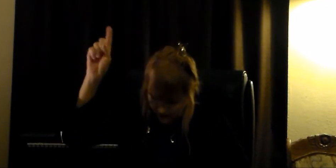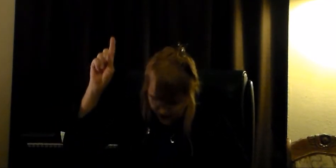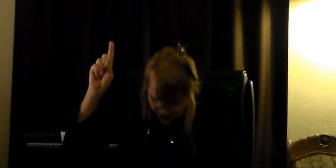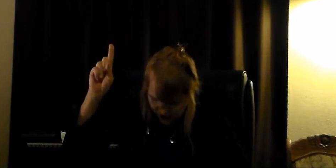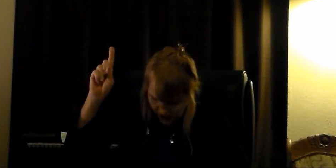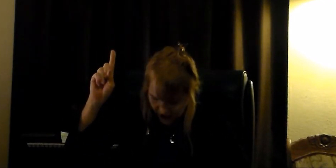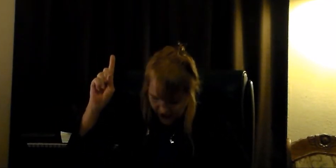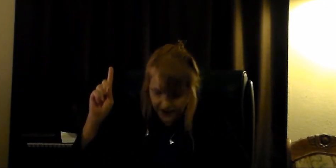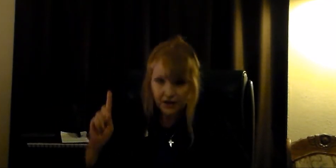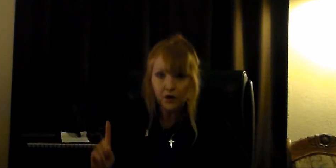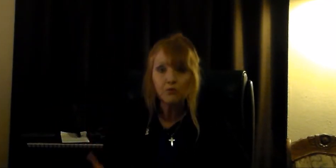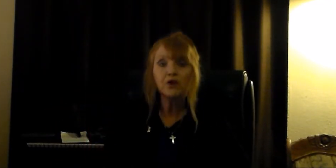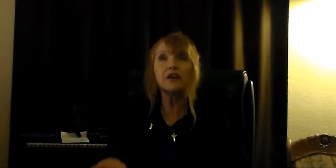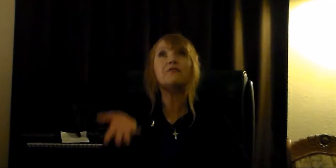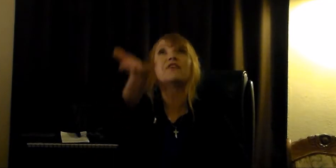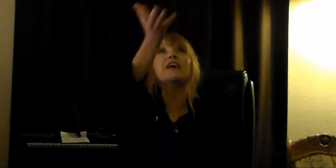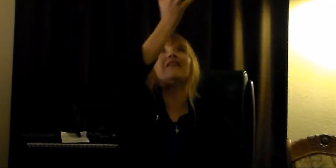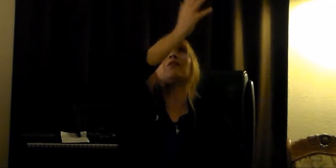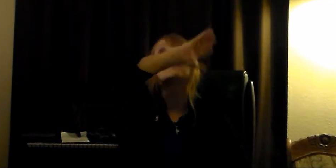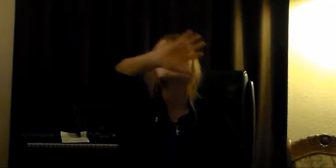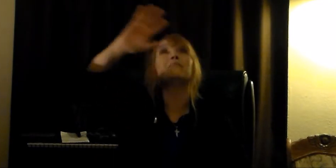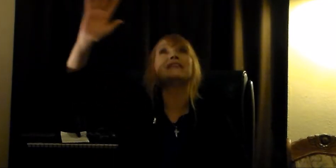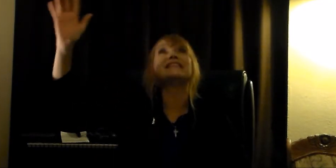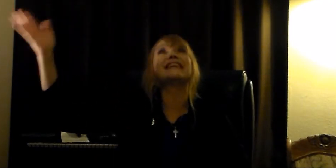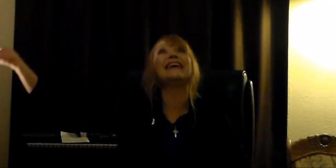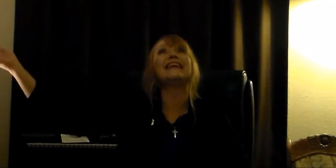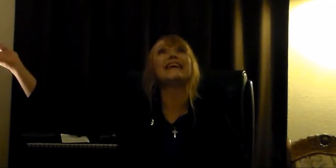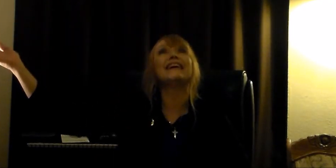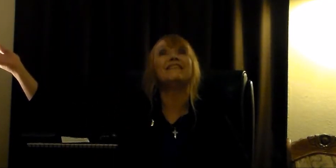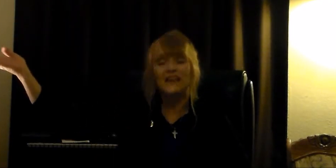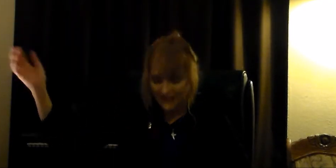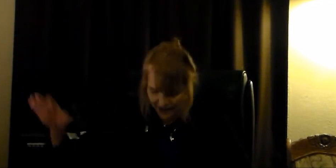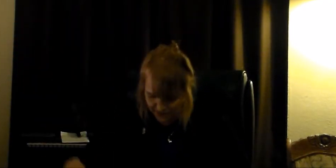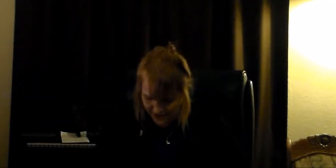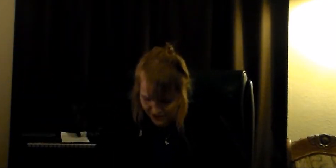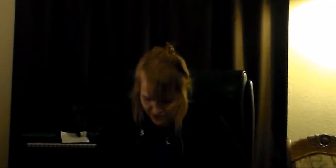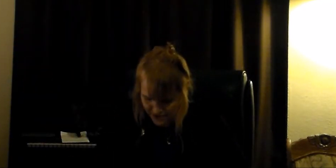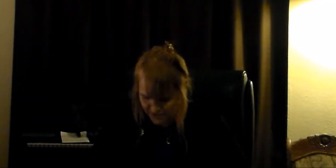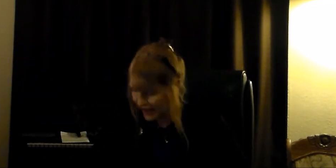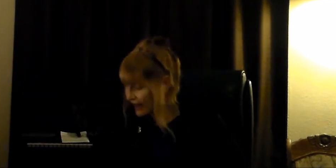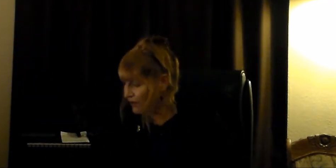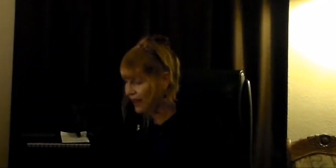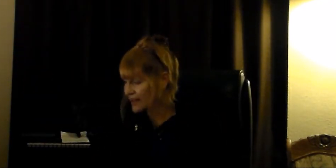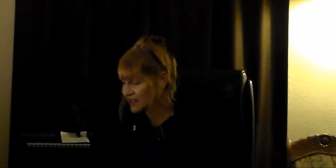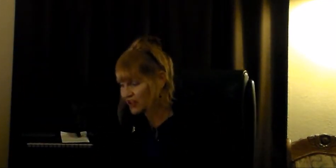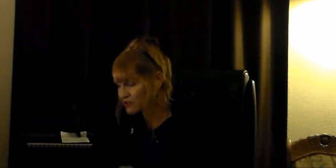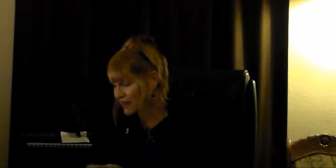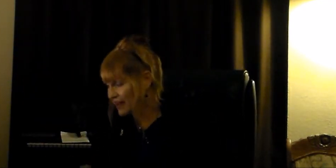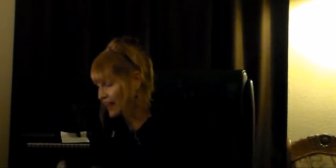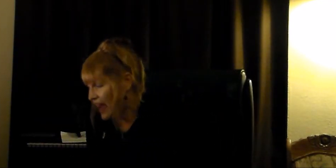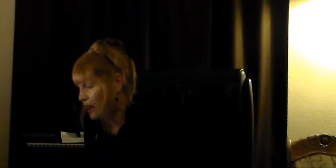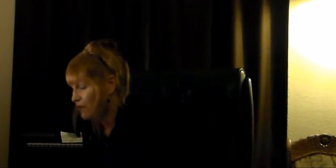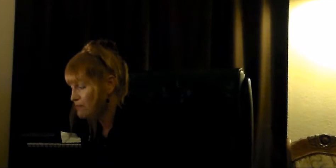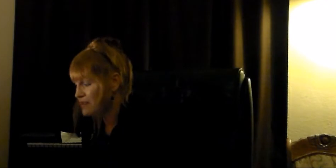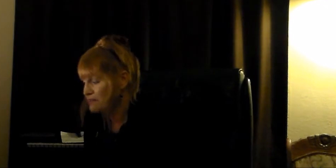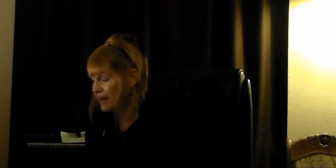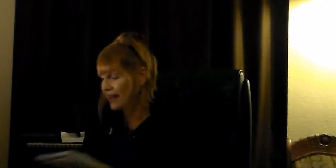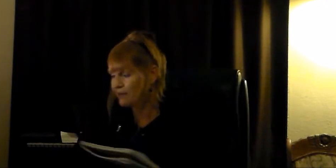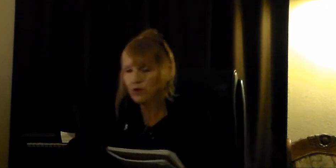of God, will live forever with him in his kingdom. Amen, amen. So remember that, okay? Excuse me. I want to miss my